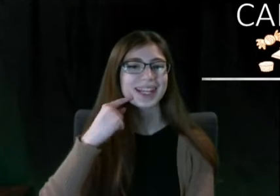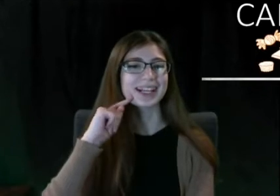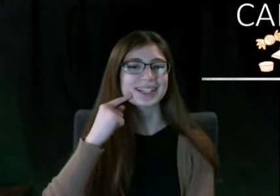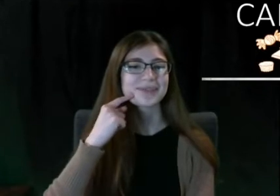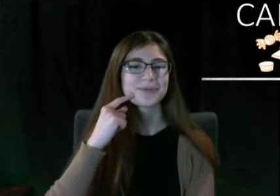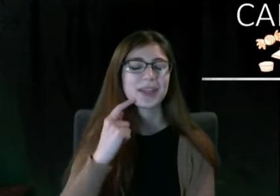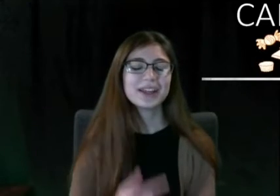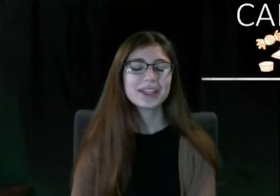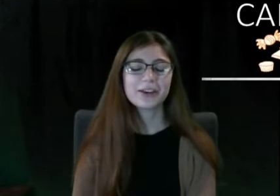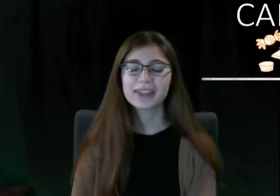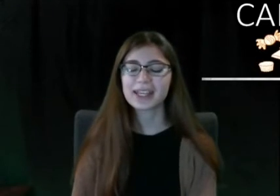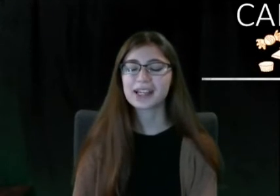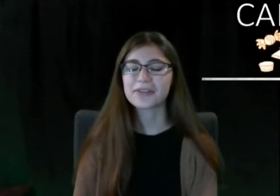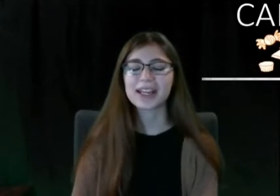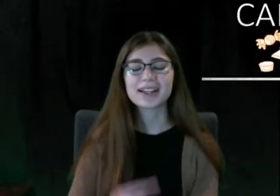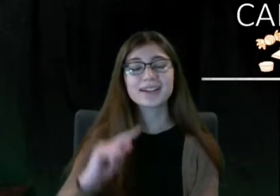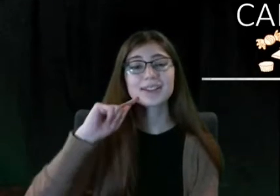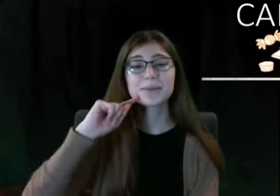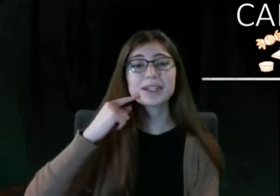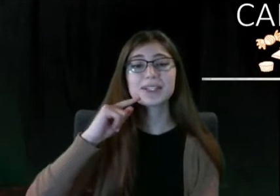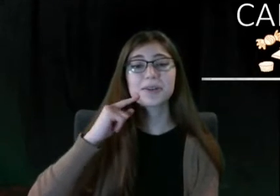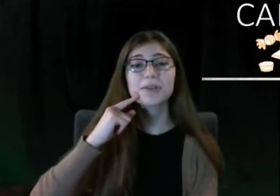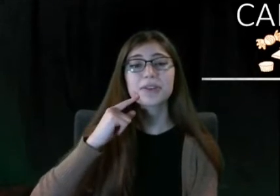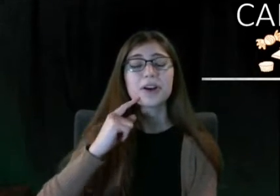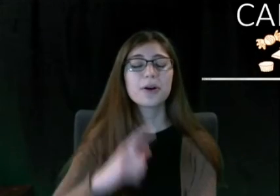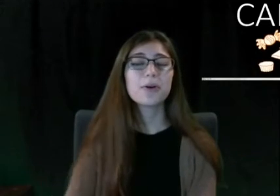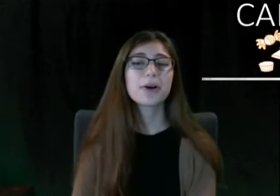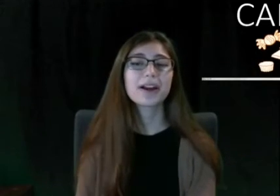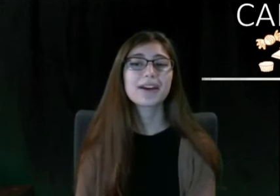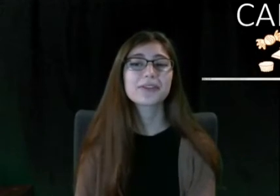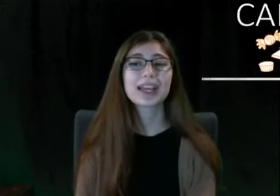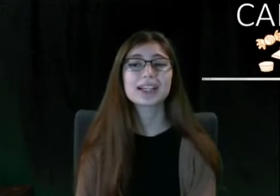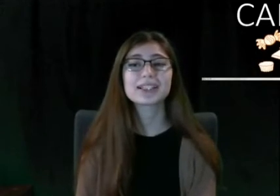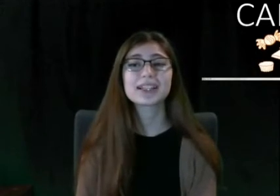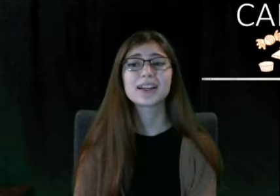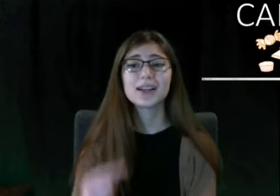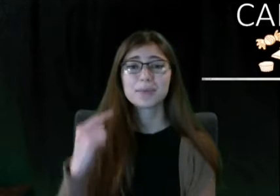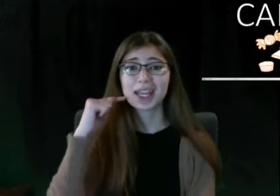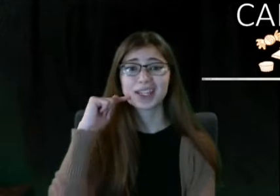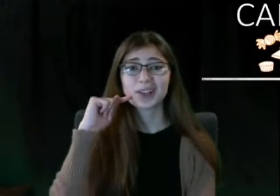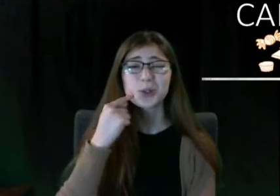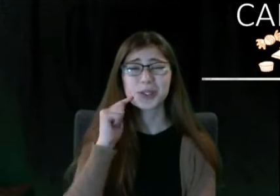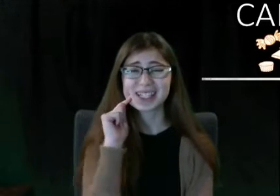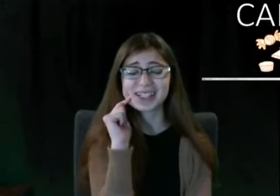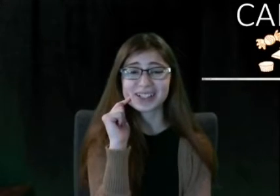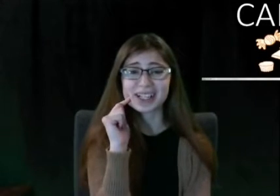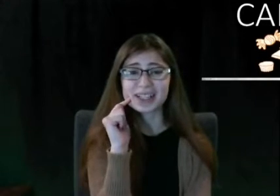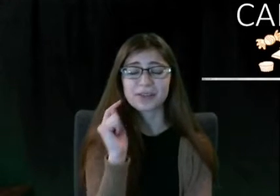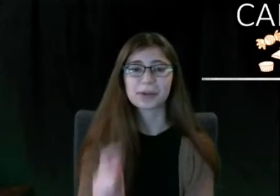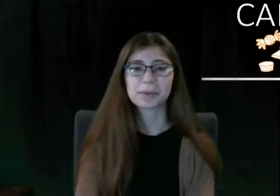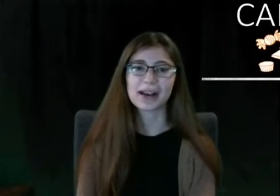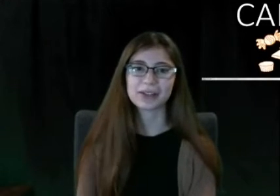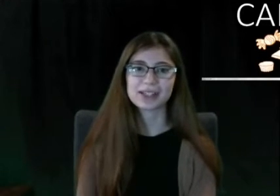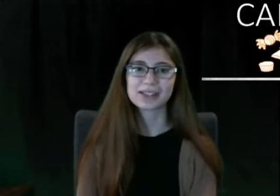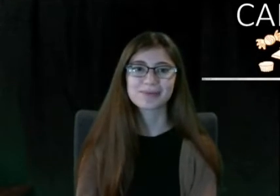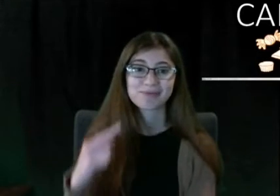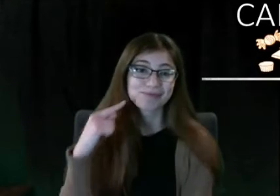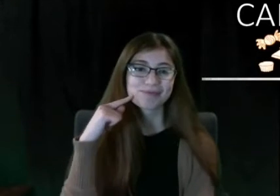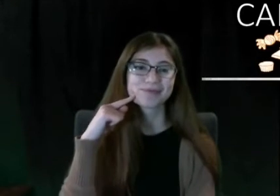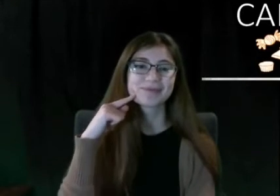Candy. You can think of a sweet tooth or of candy making holes in your teeth from cavities.